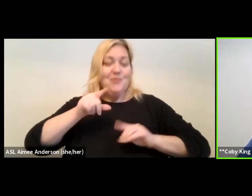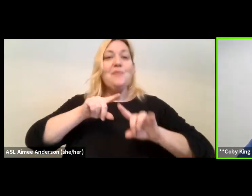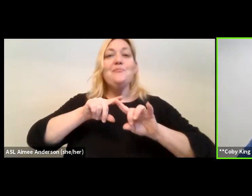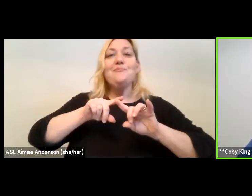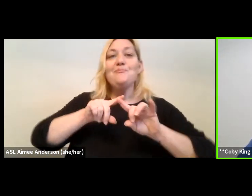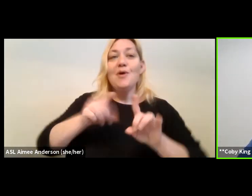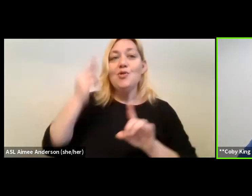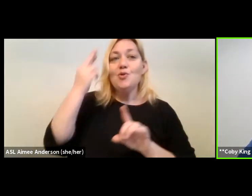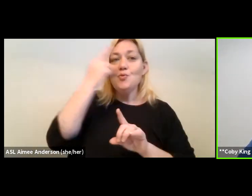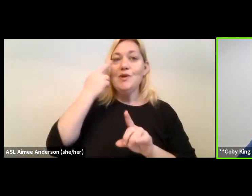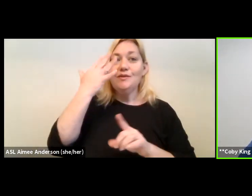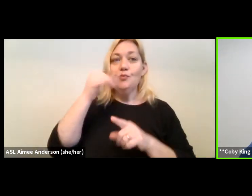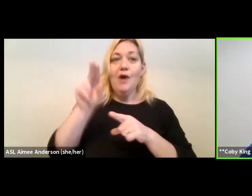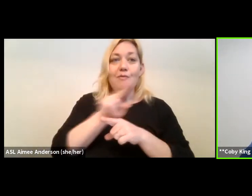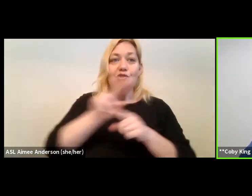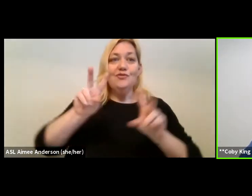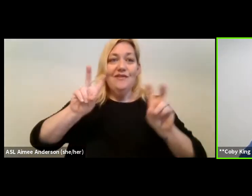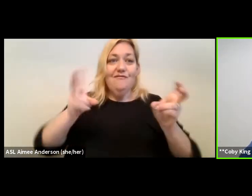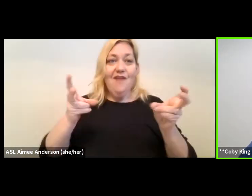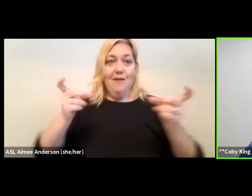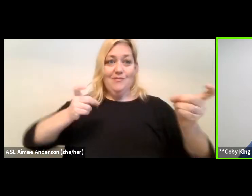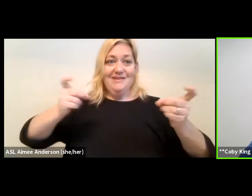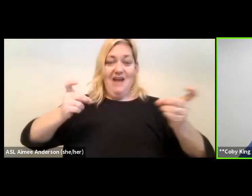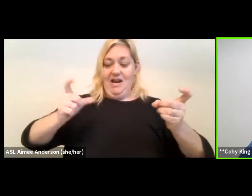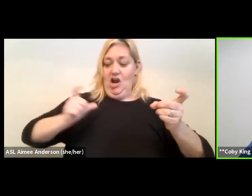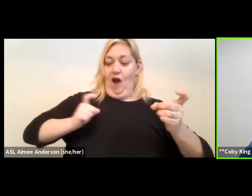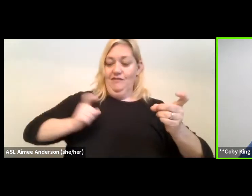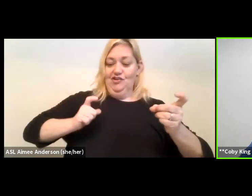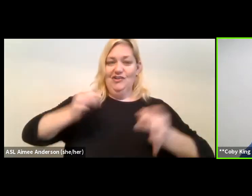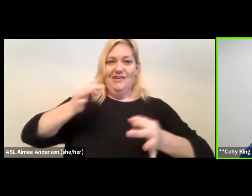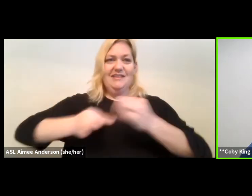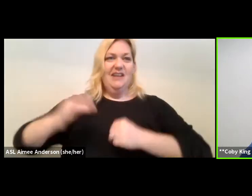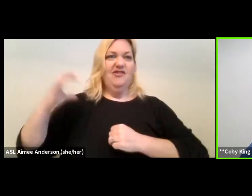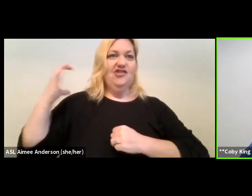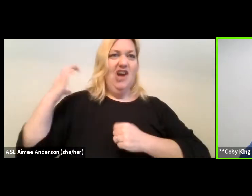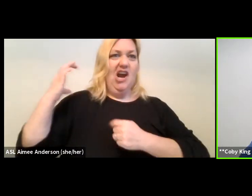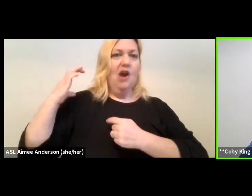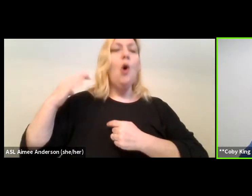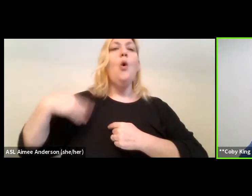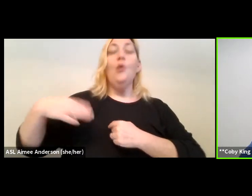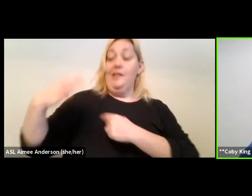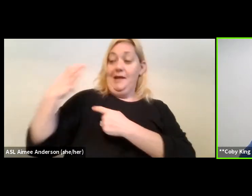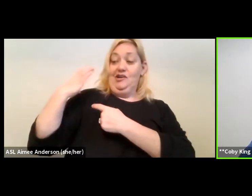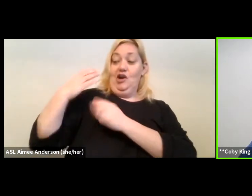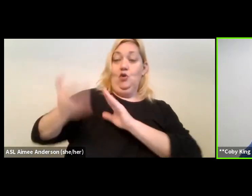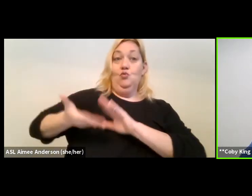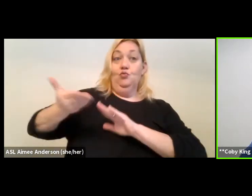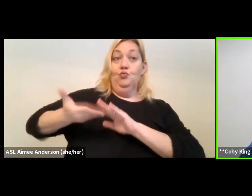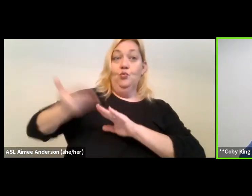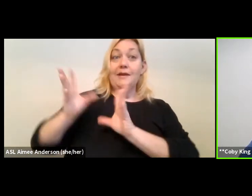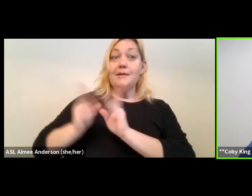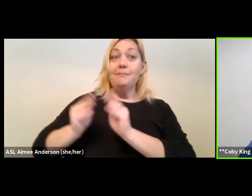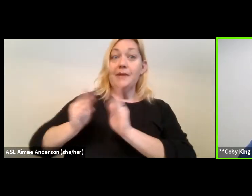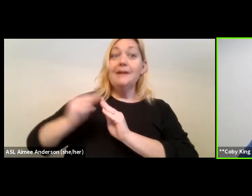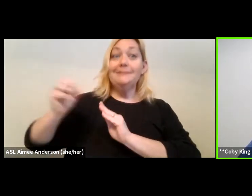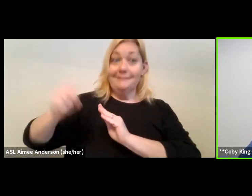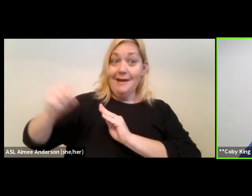the reason we use the phrase presiding officer instead of the chair is that while the chair is running the meeting for the most